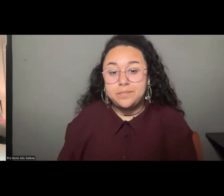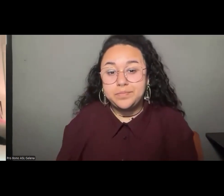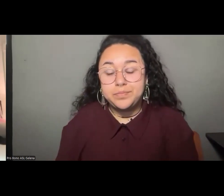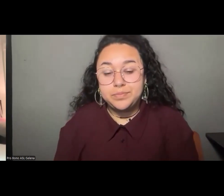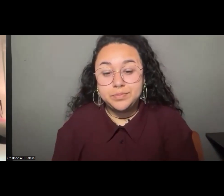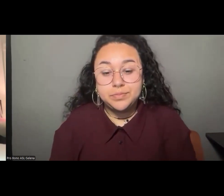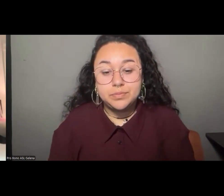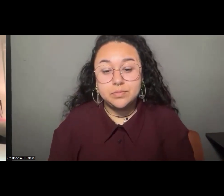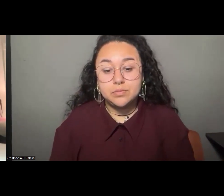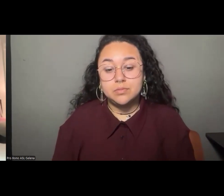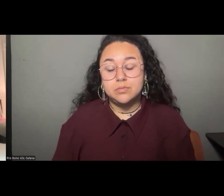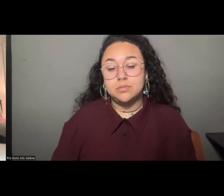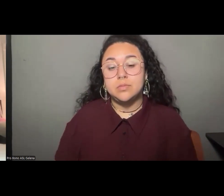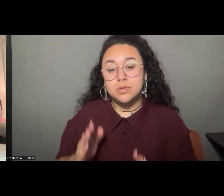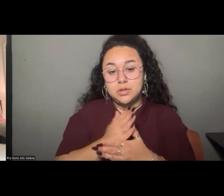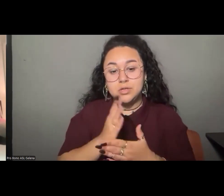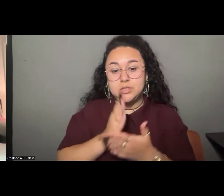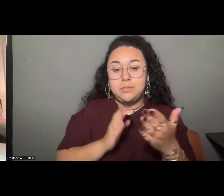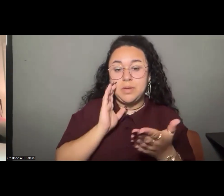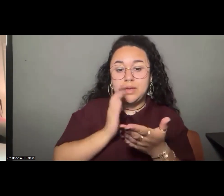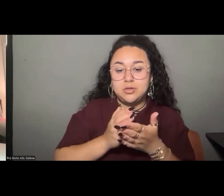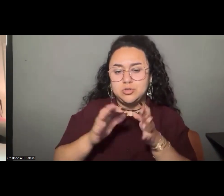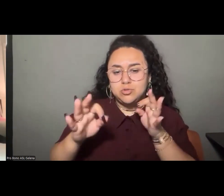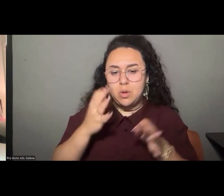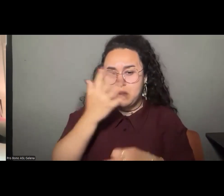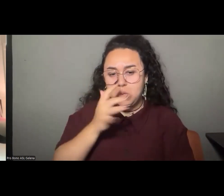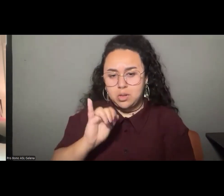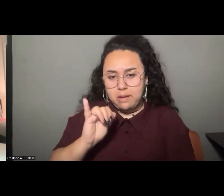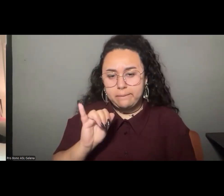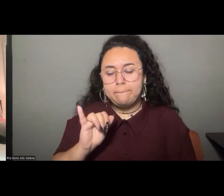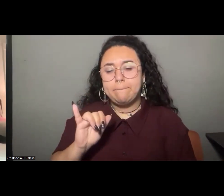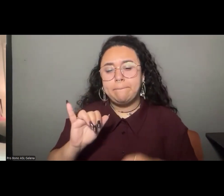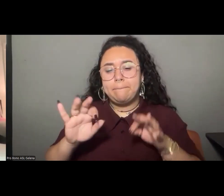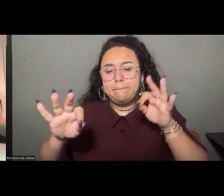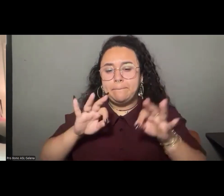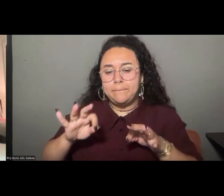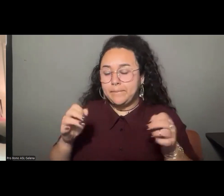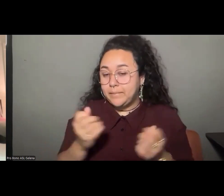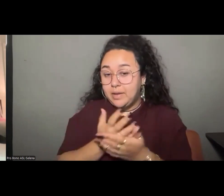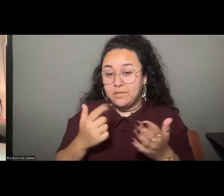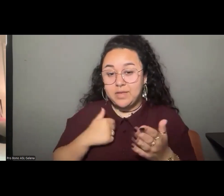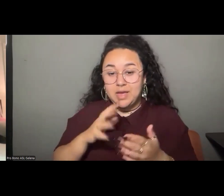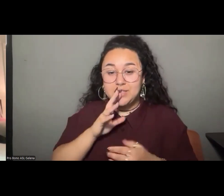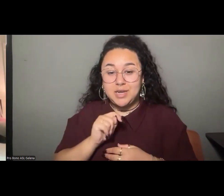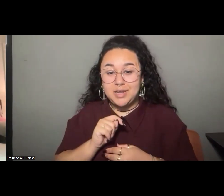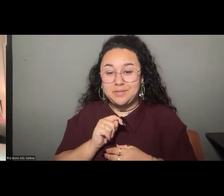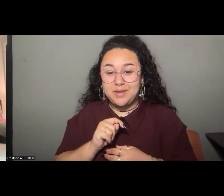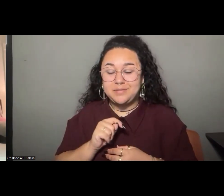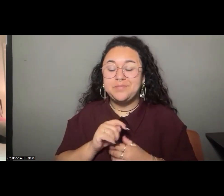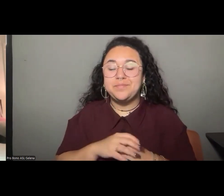So I'm gonna share some images and describe them that illustrate all this stuff I've been talking about. So bear with